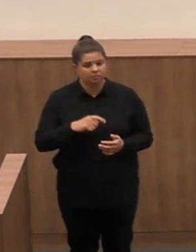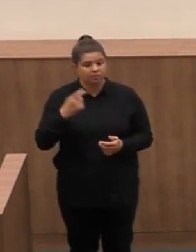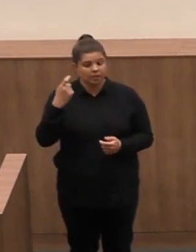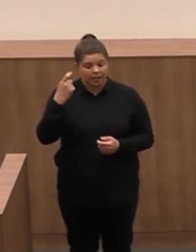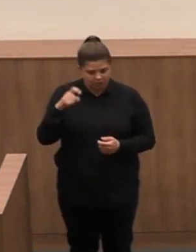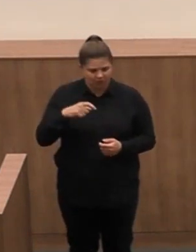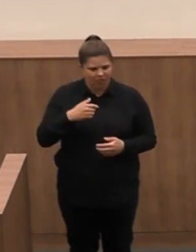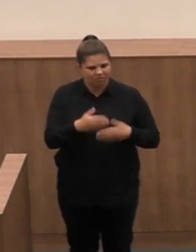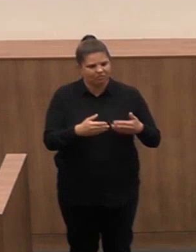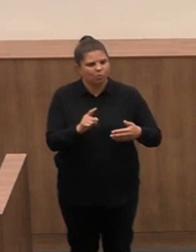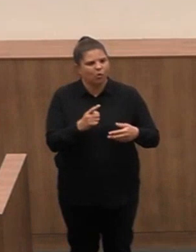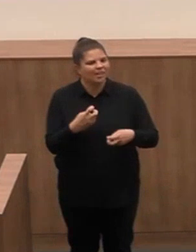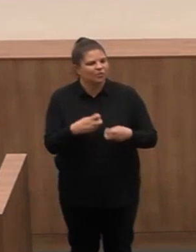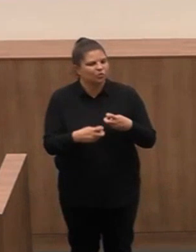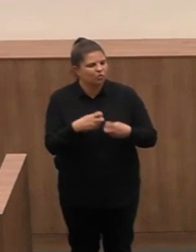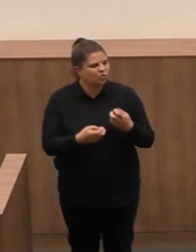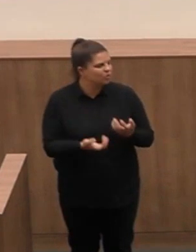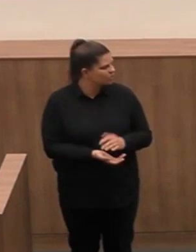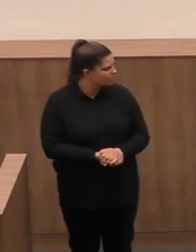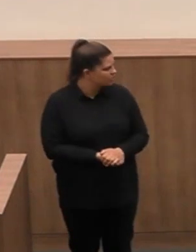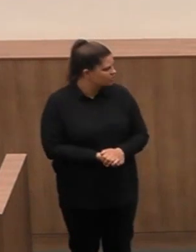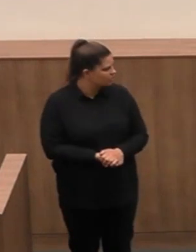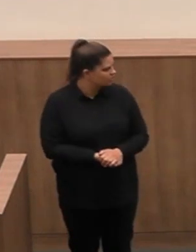happened because you couldn't tell them?